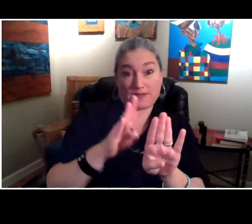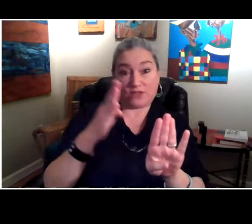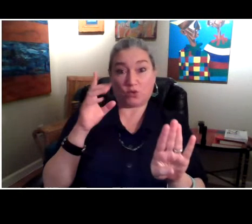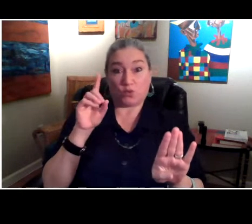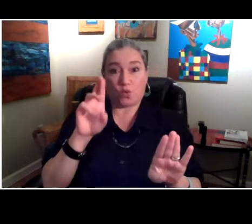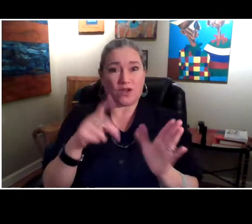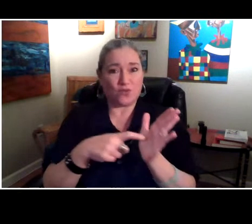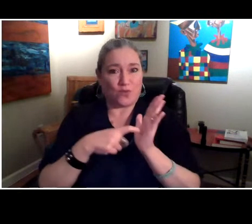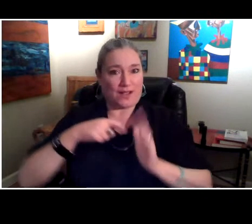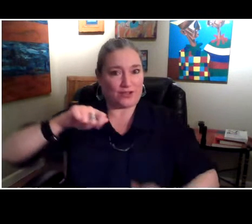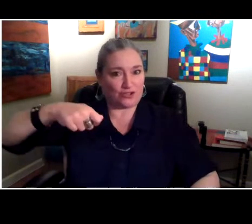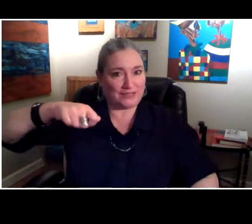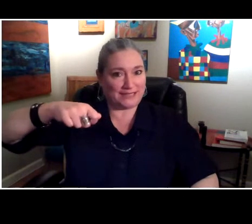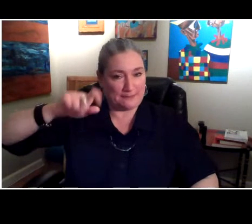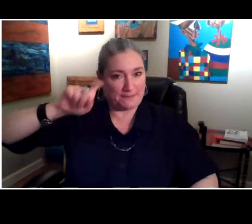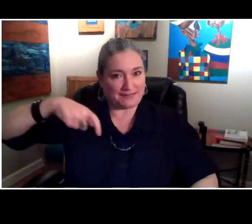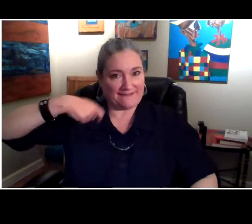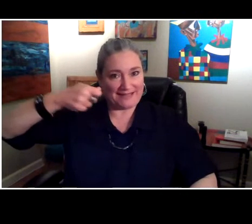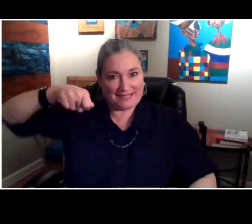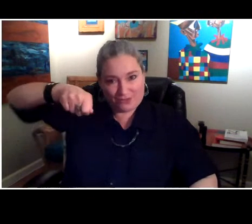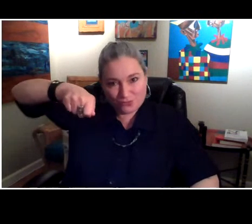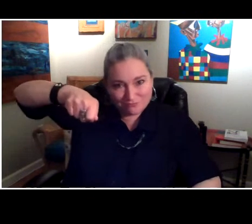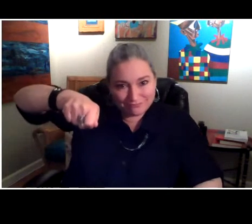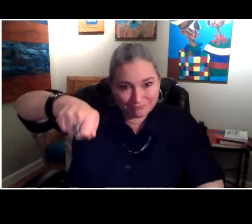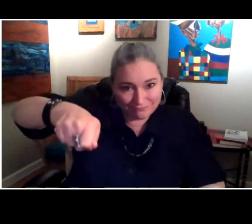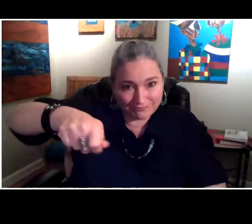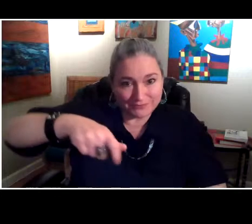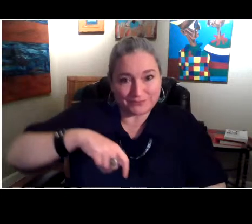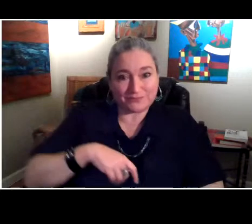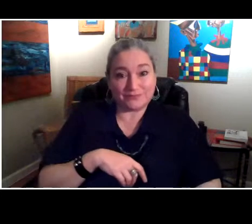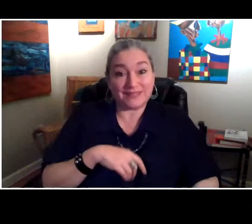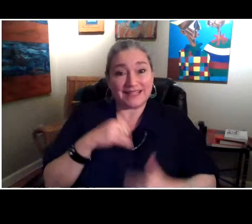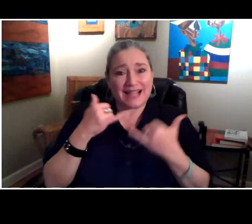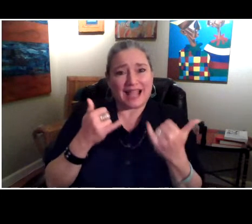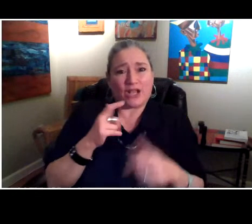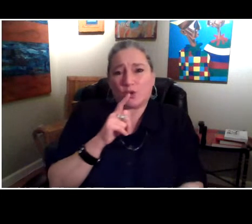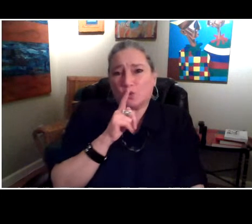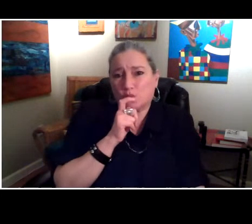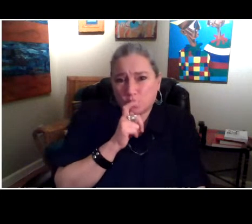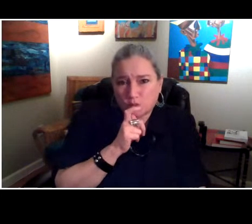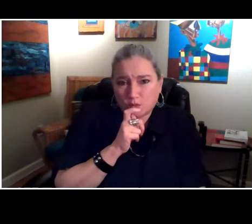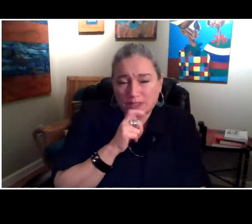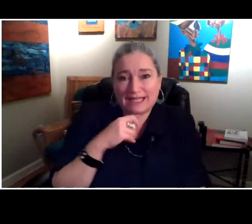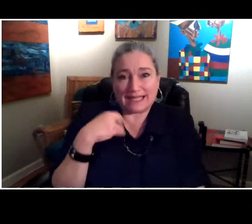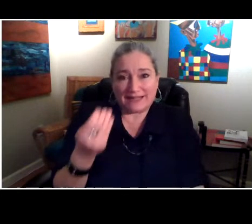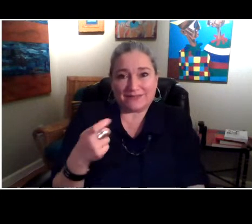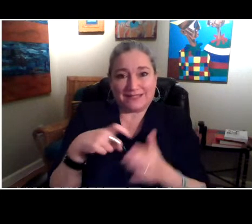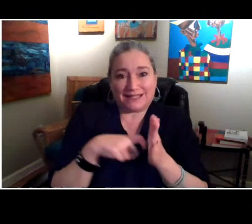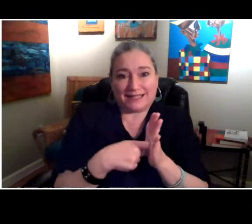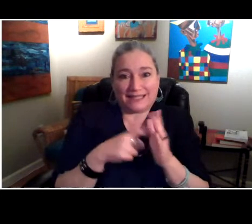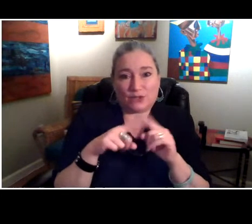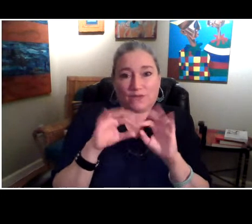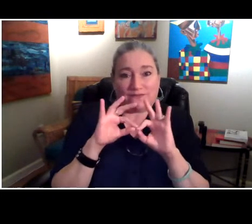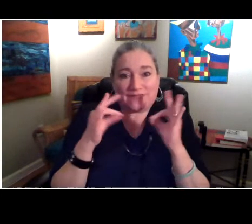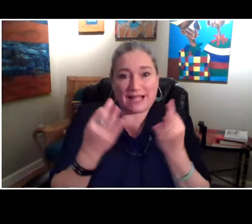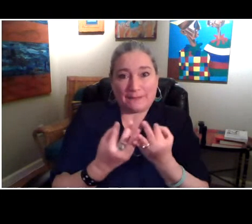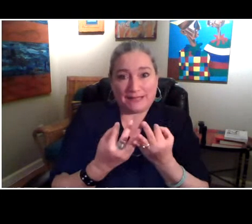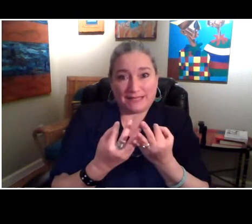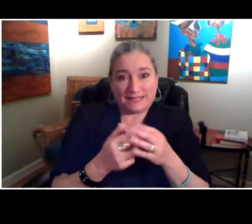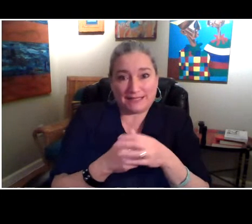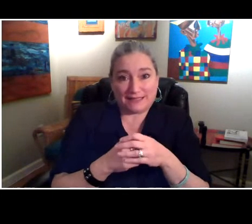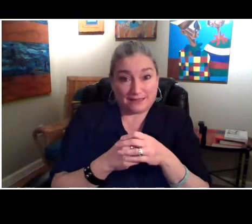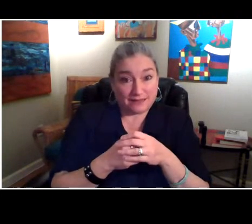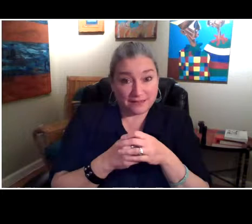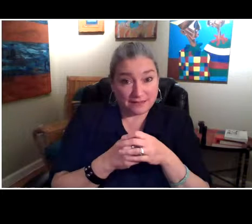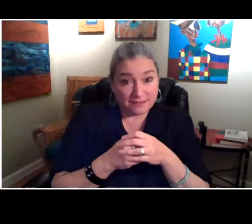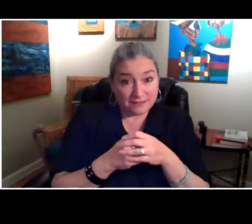that represents a doorway that can be opened, but it requires a key. You need a key in order to